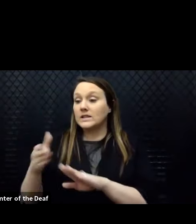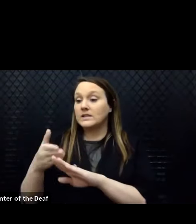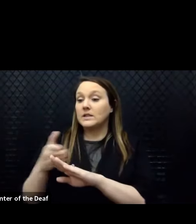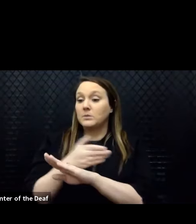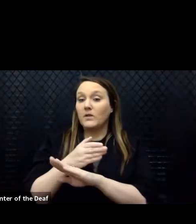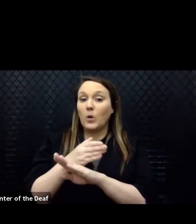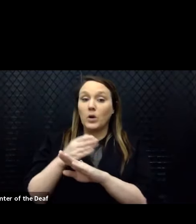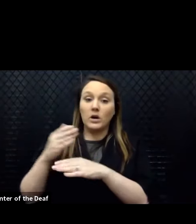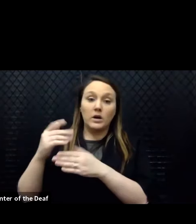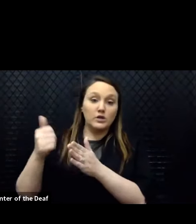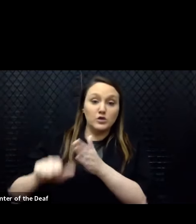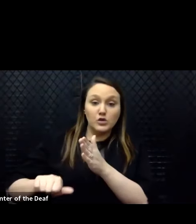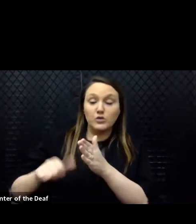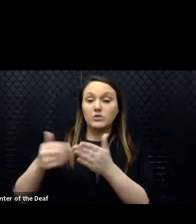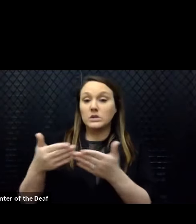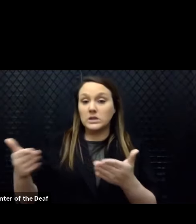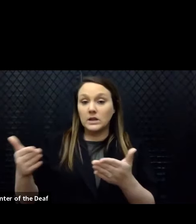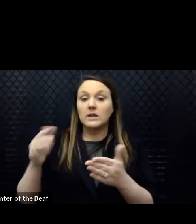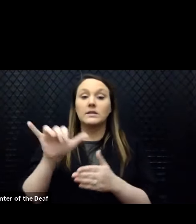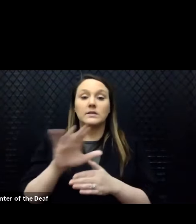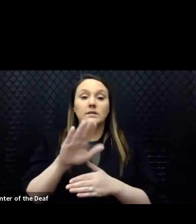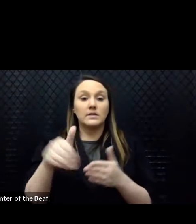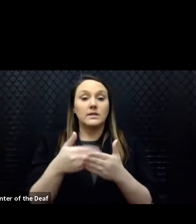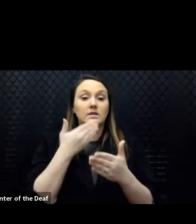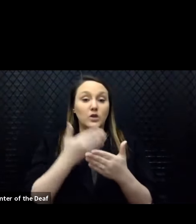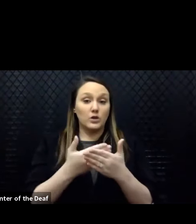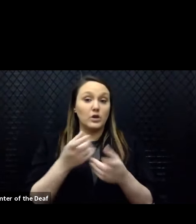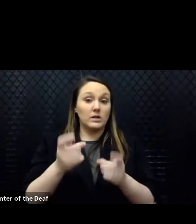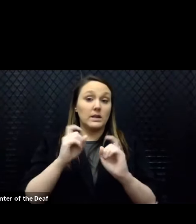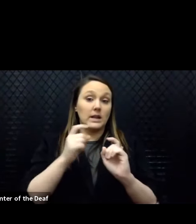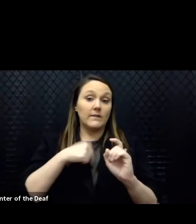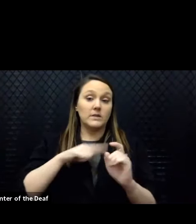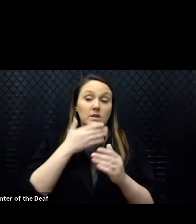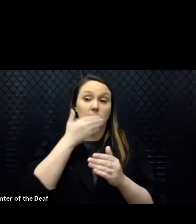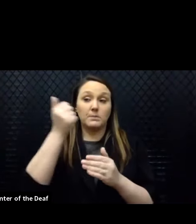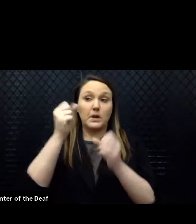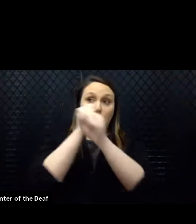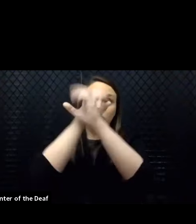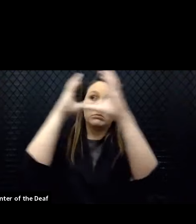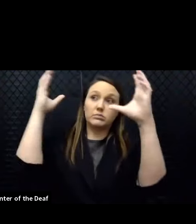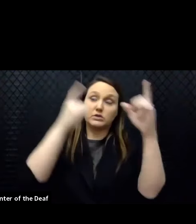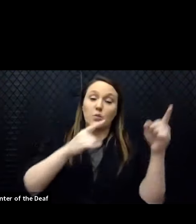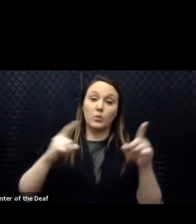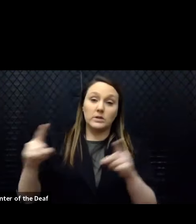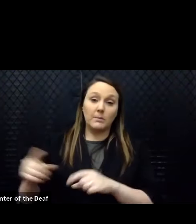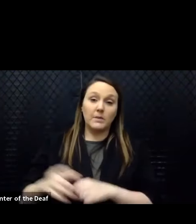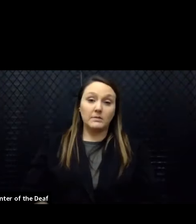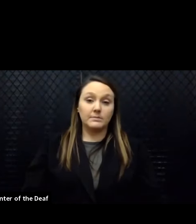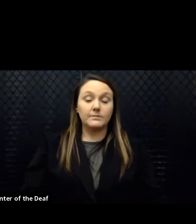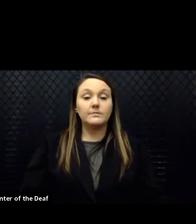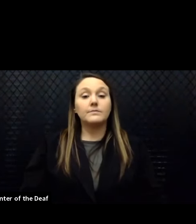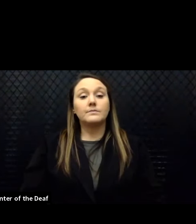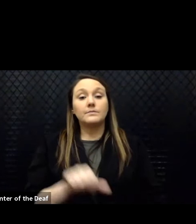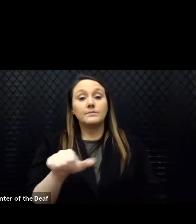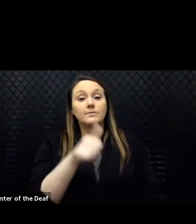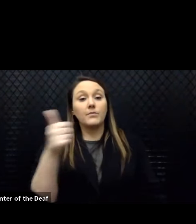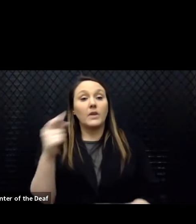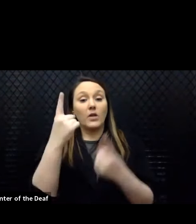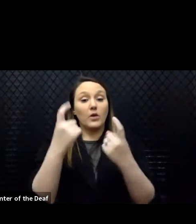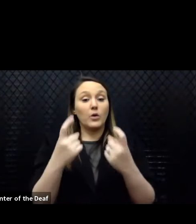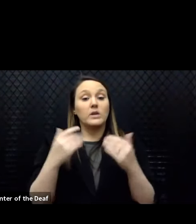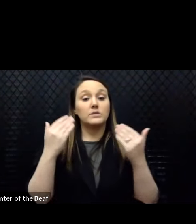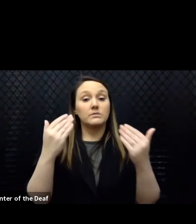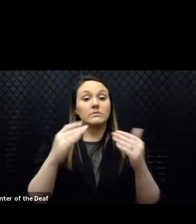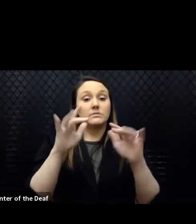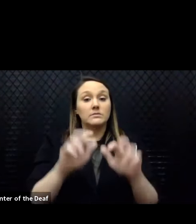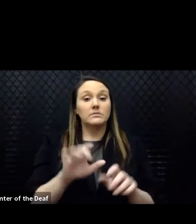that nature. All of that is good, though, because it helps to give us a better picture of what's happening in the community. Any other questions? Please go ahead and submit